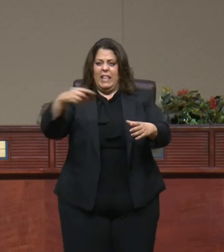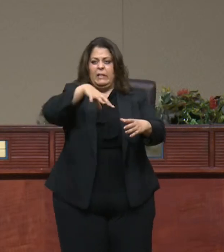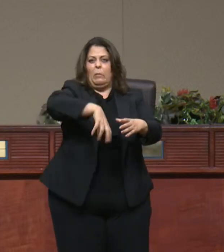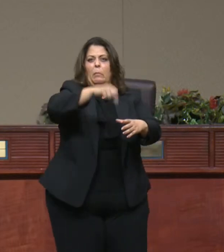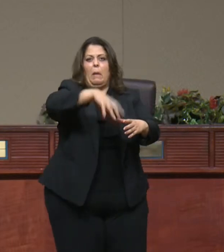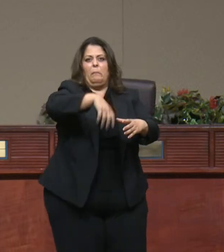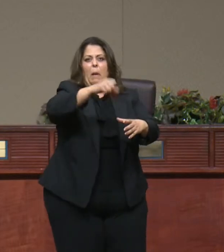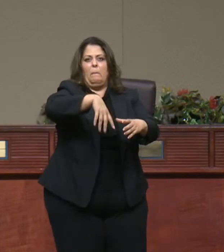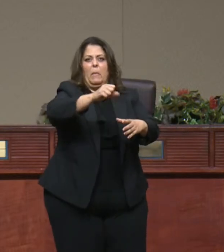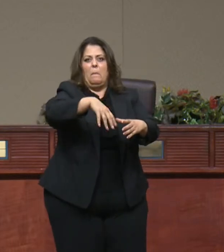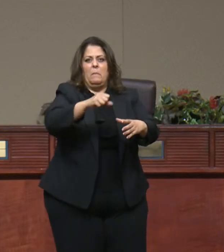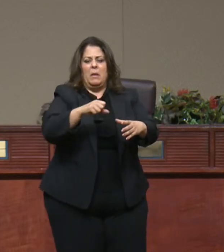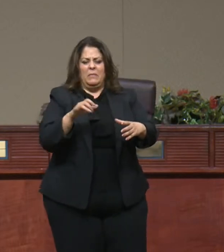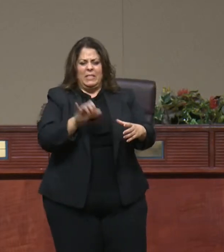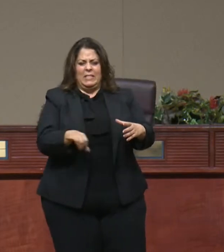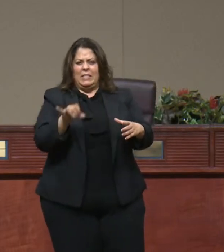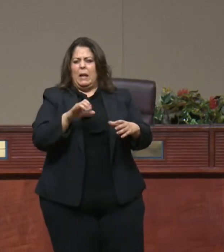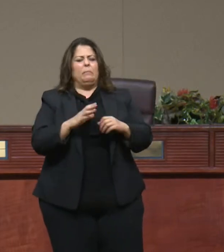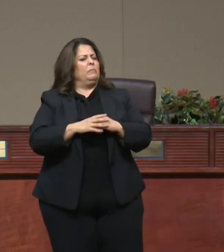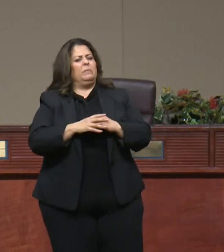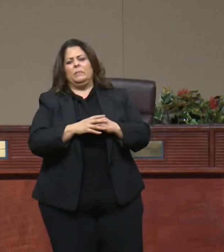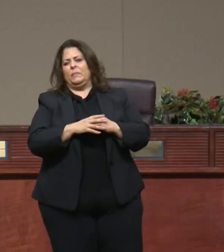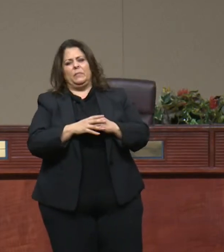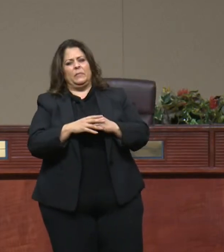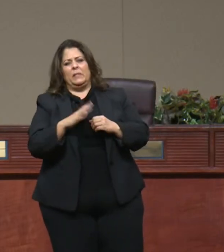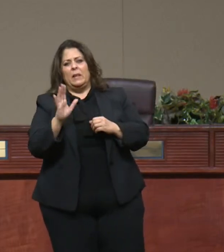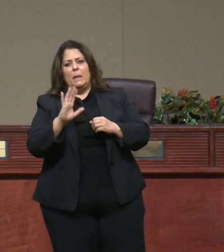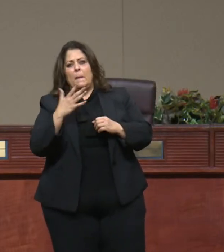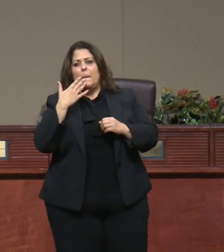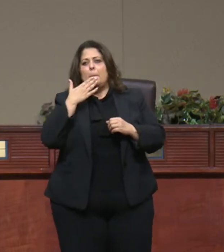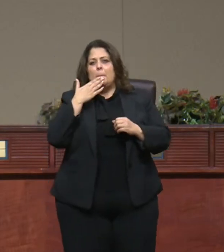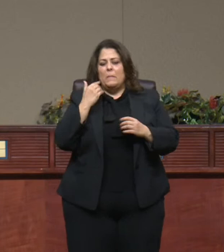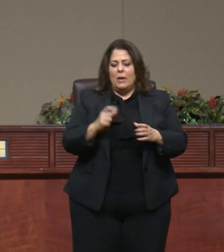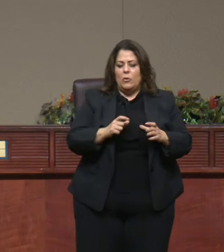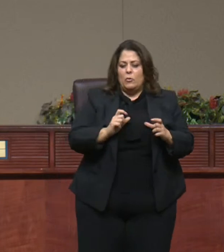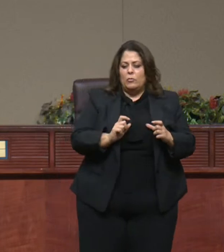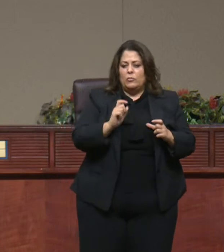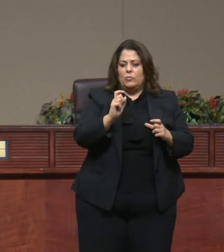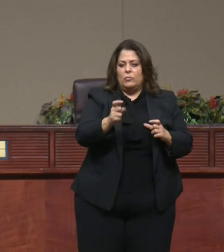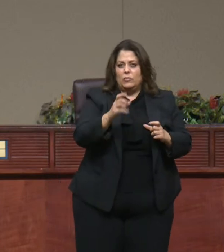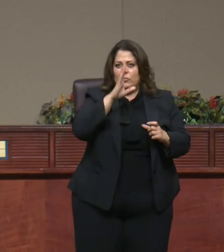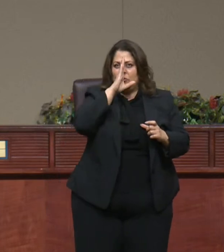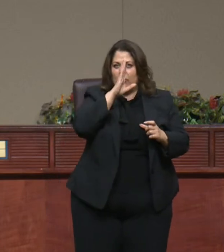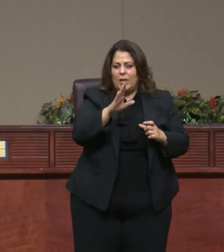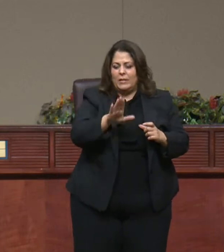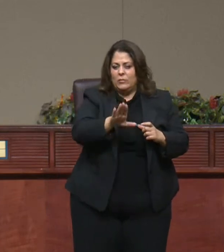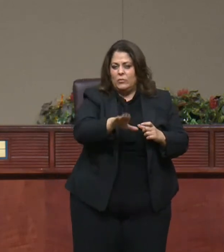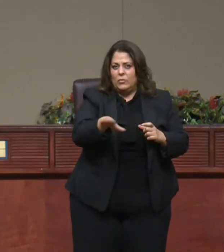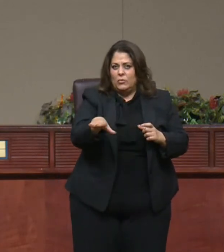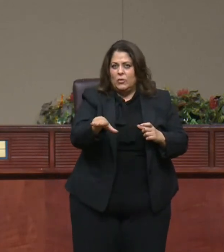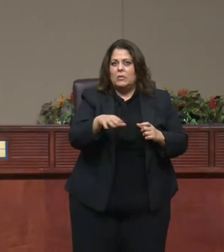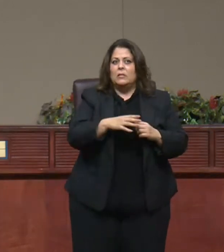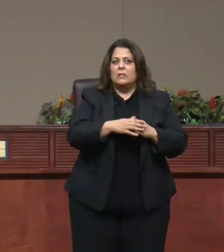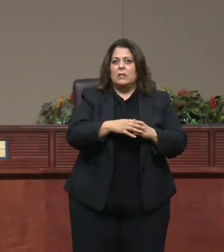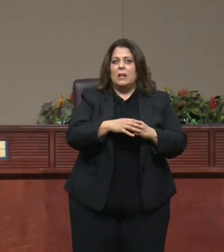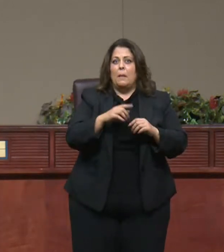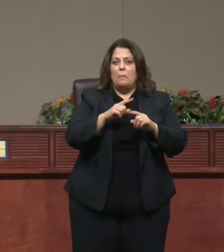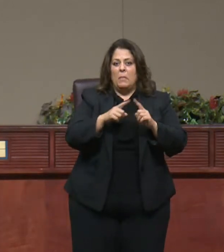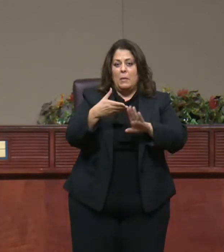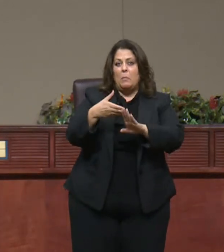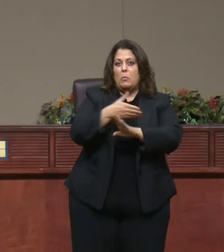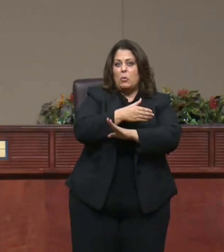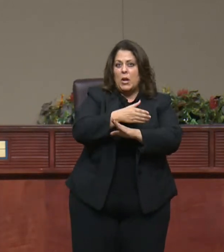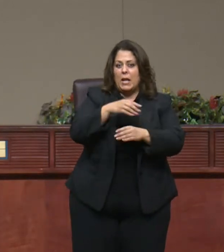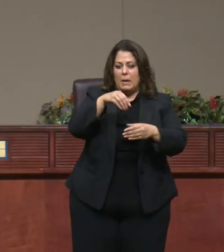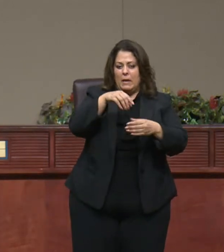barrel or for an individual to give candy directly to children, that they pre-package